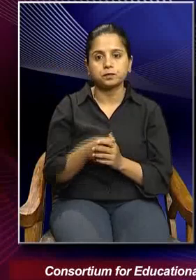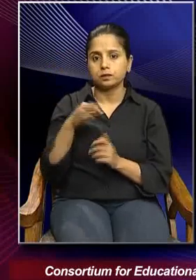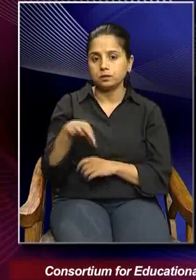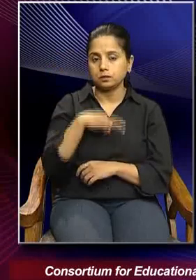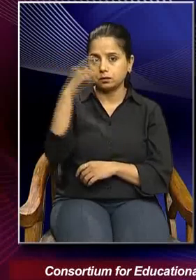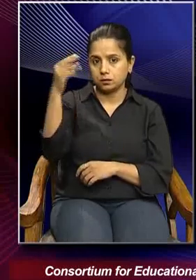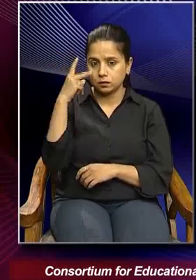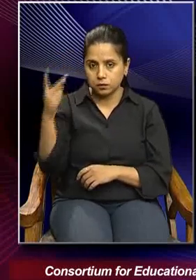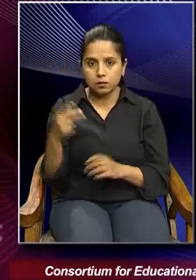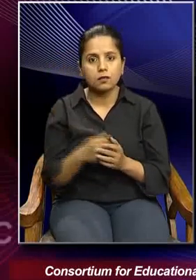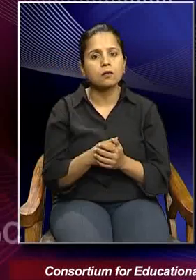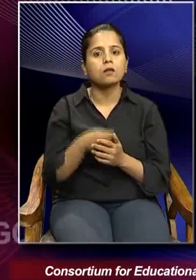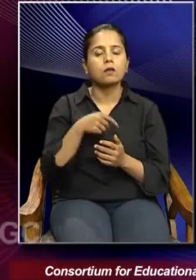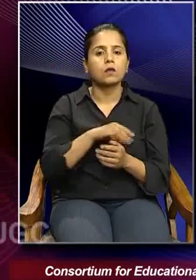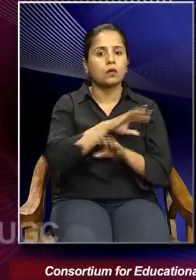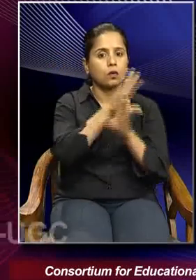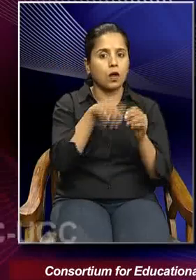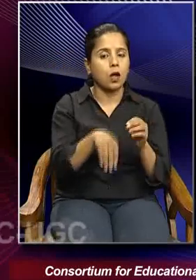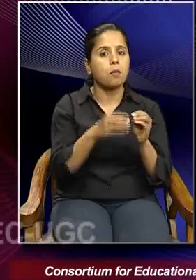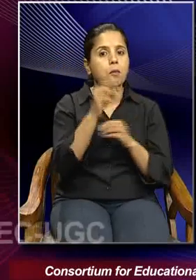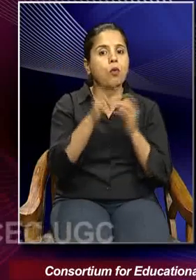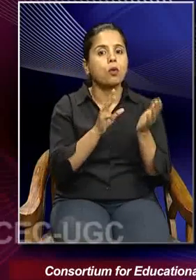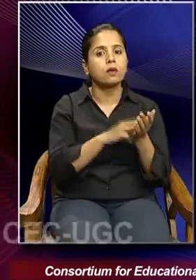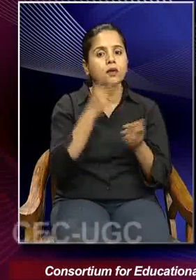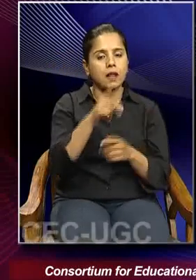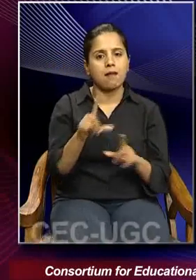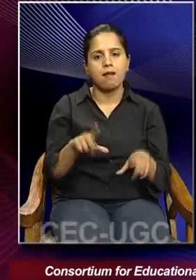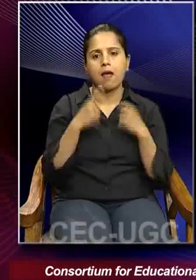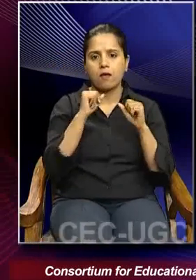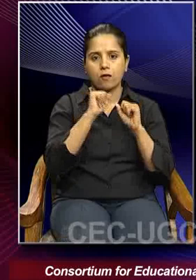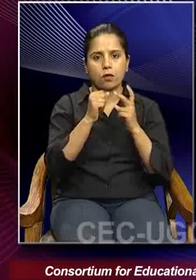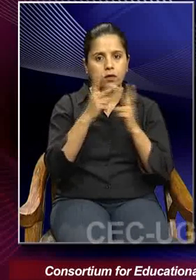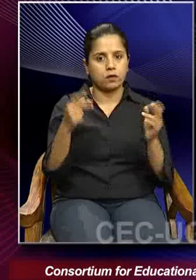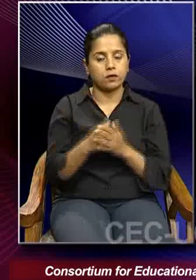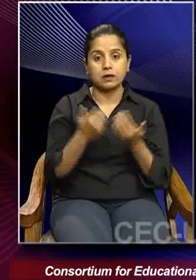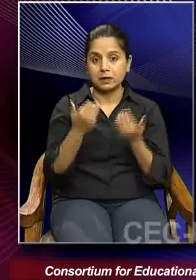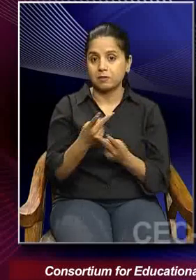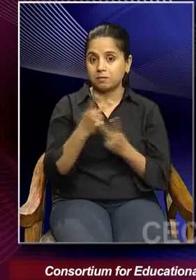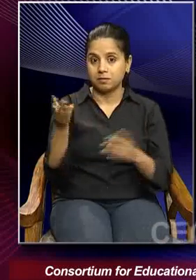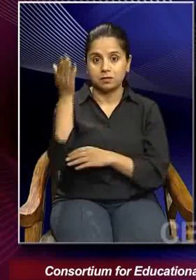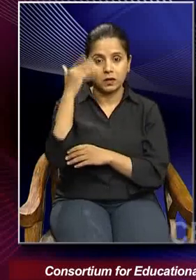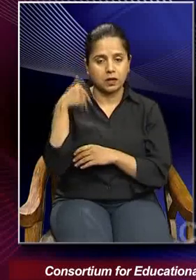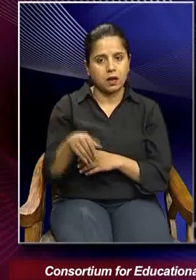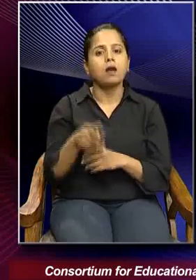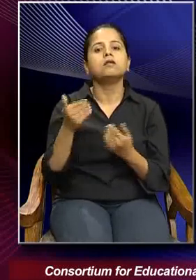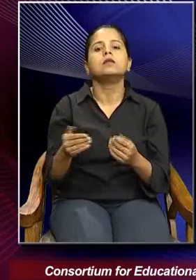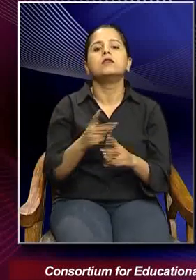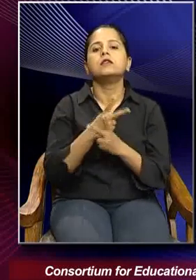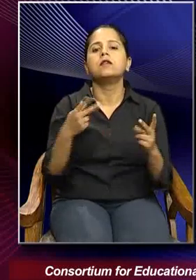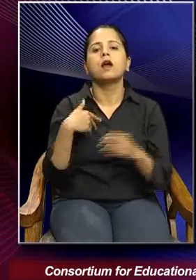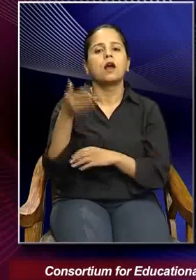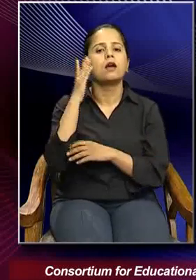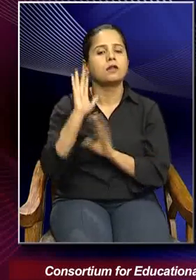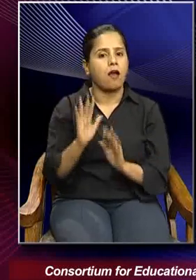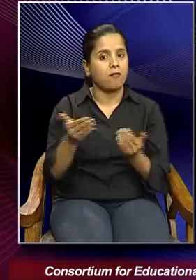Purushats or the summum bonum of life. So with this we come to our